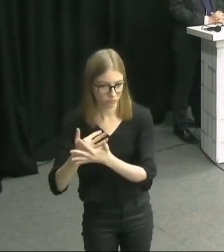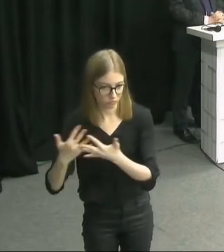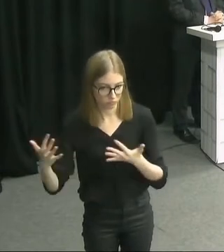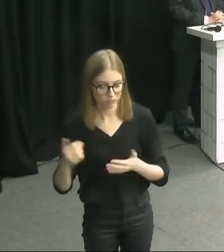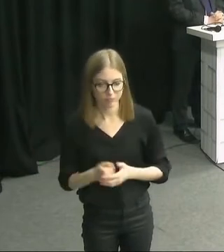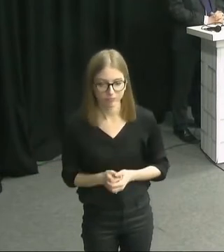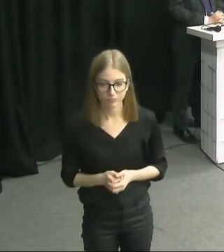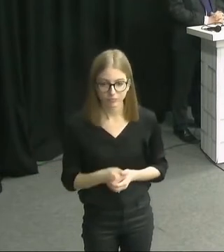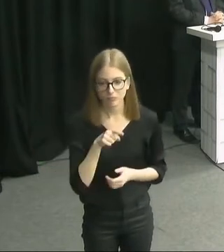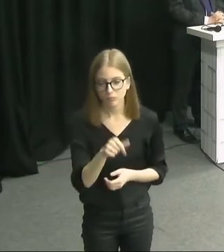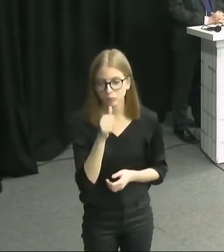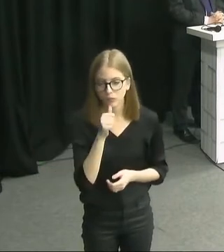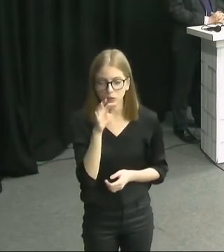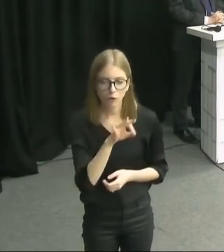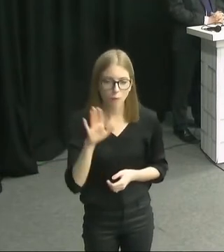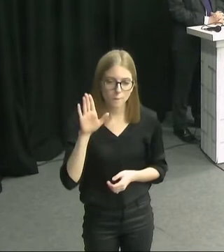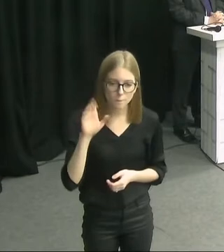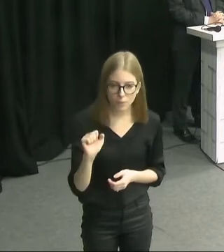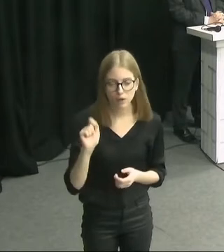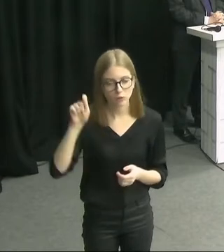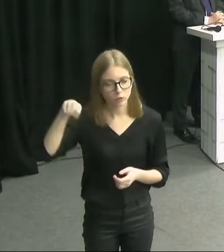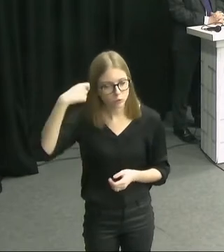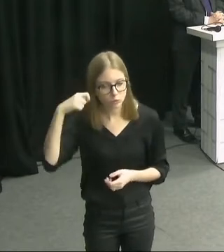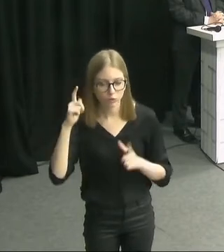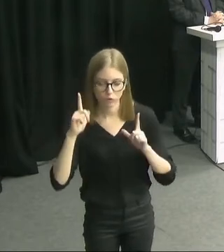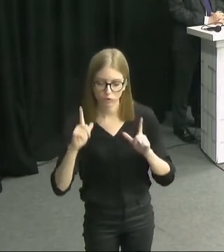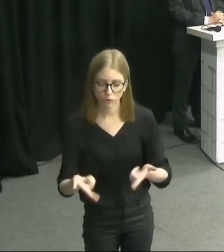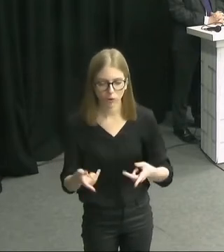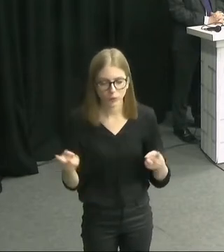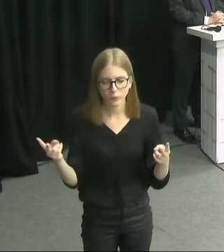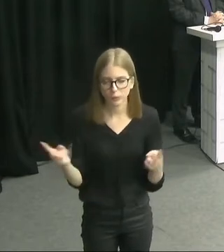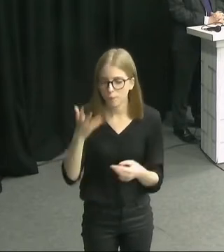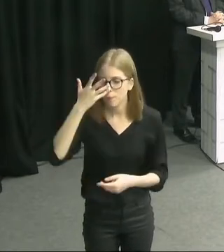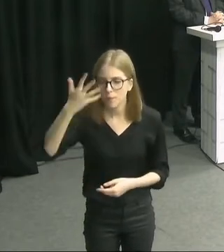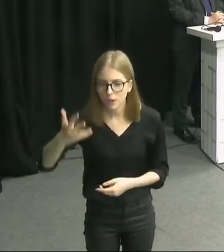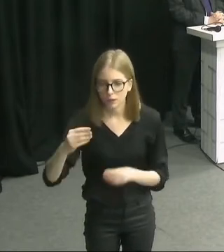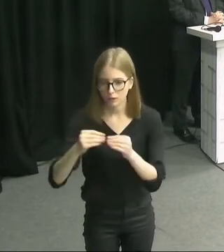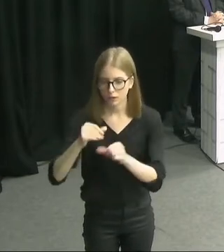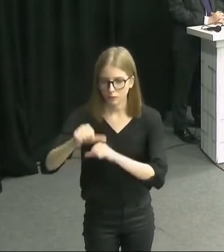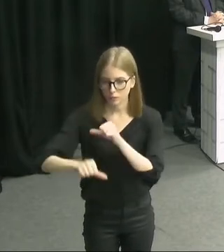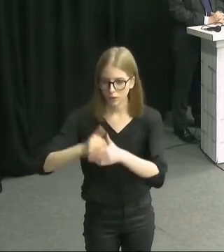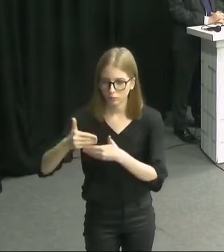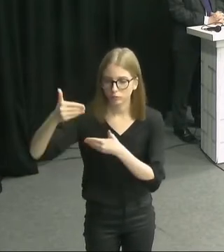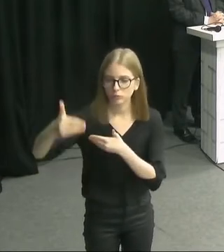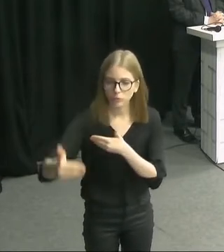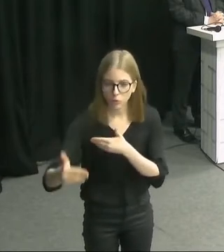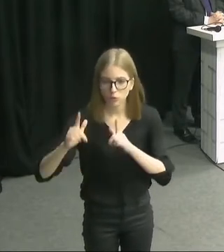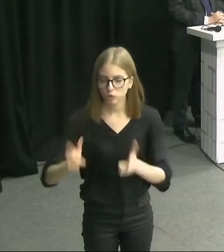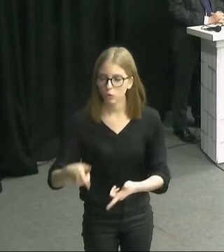and integration. Of course, no one can tell what will be needed on the job market in